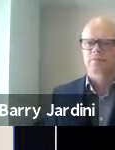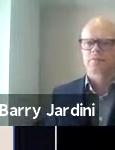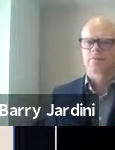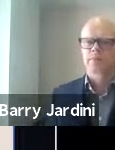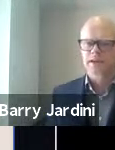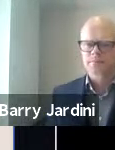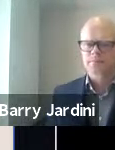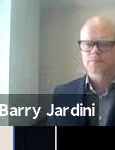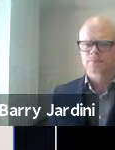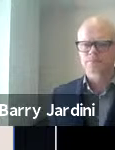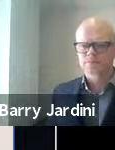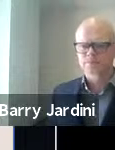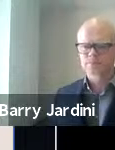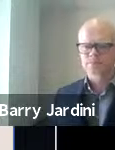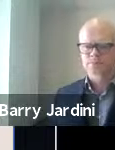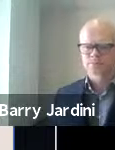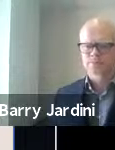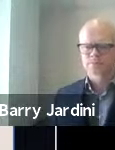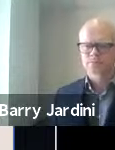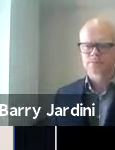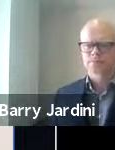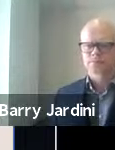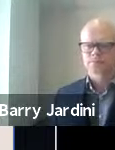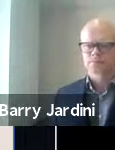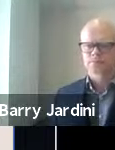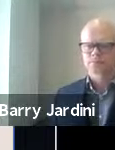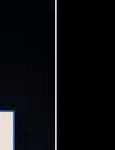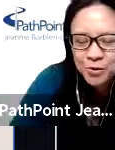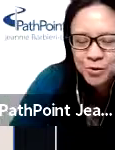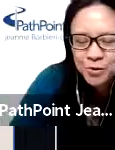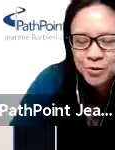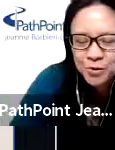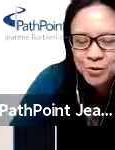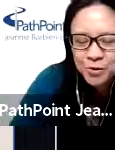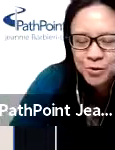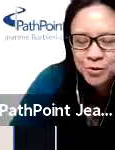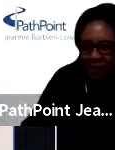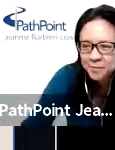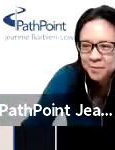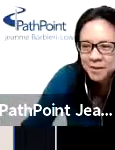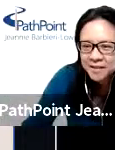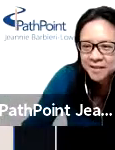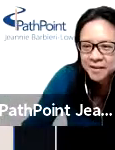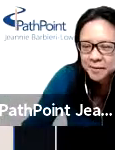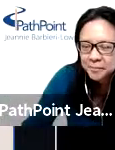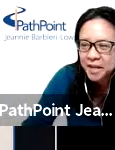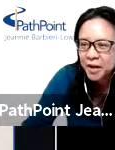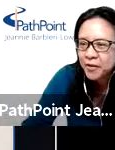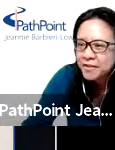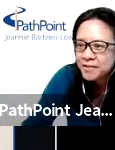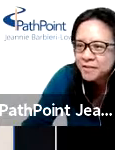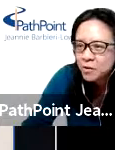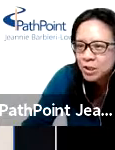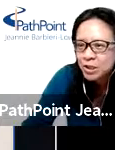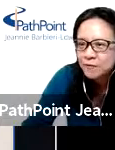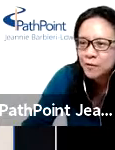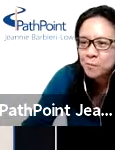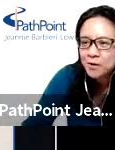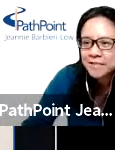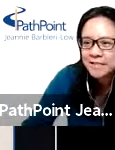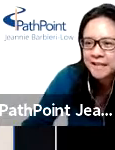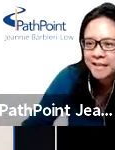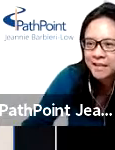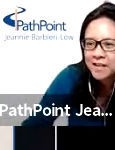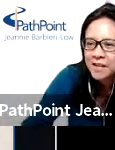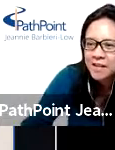Tiffany from BI sure we had two questions for Pathpoint Karen this is a question